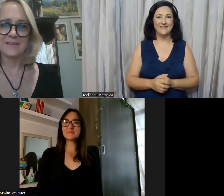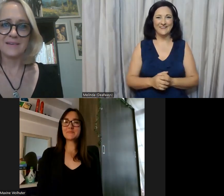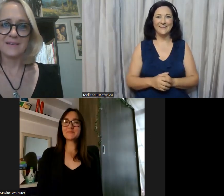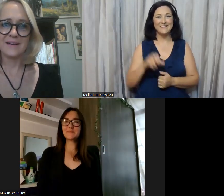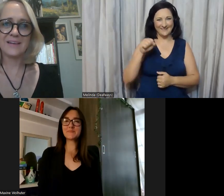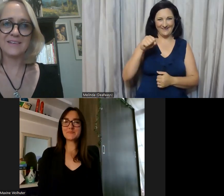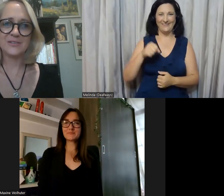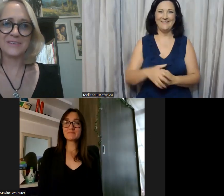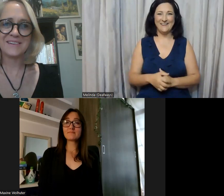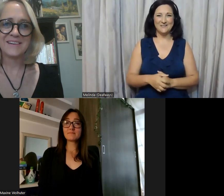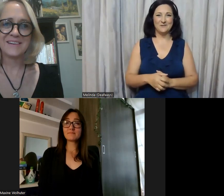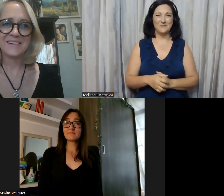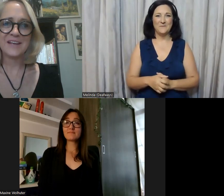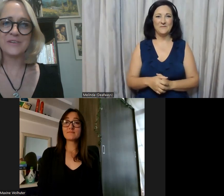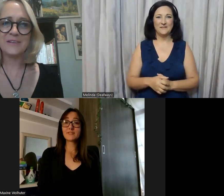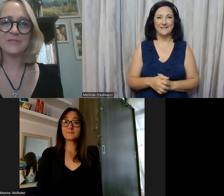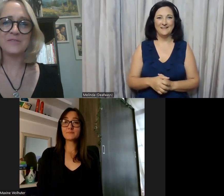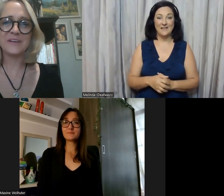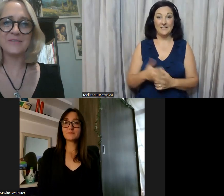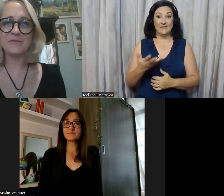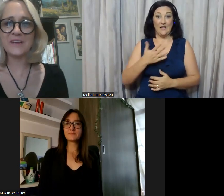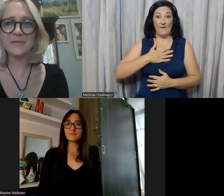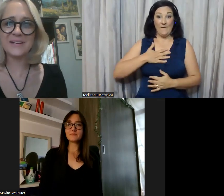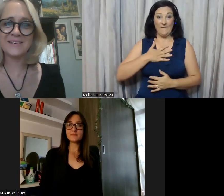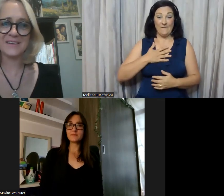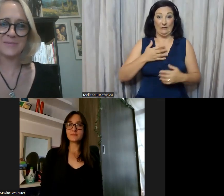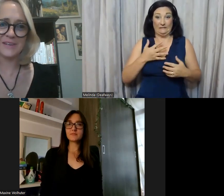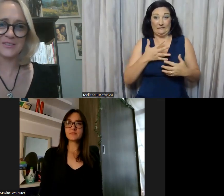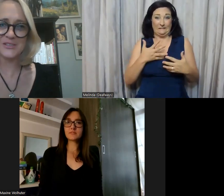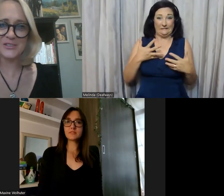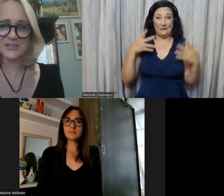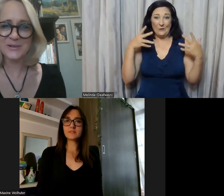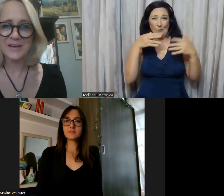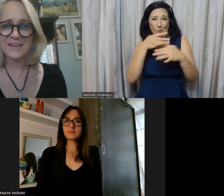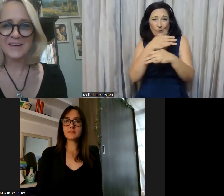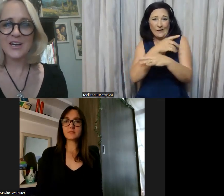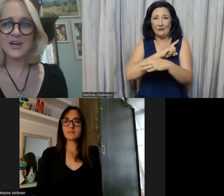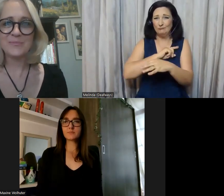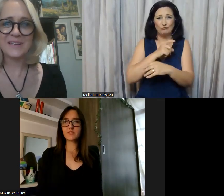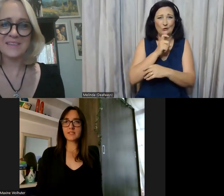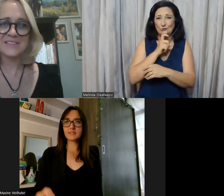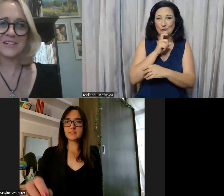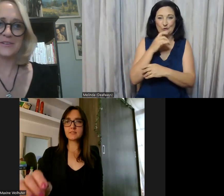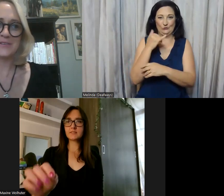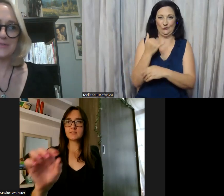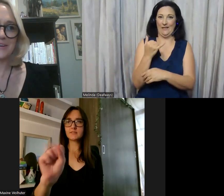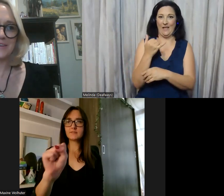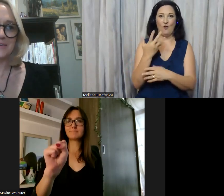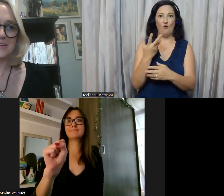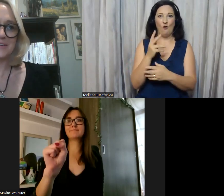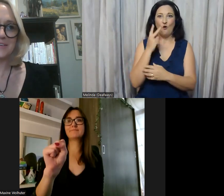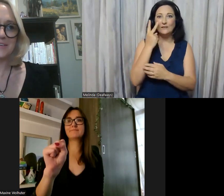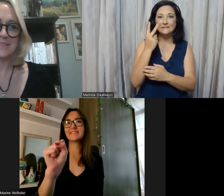Okay, can I talk? It feels very, very weird. I'm not used to being so in front